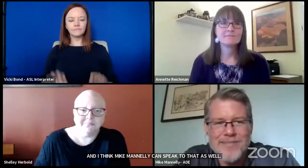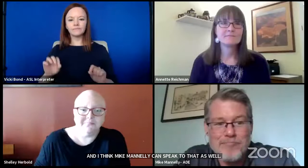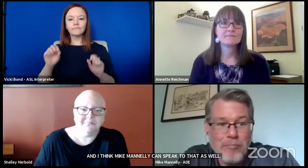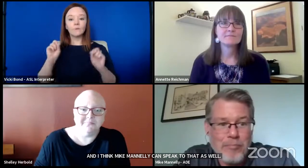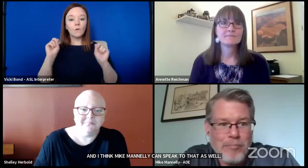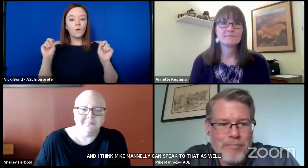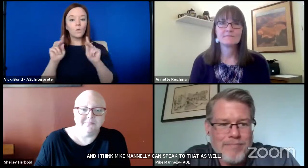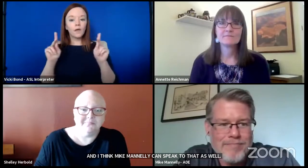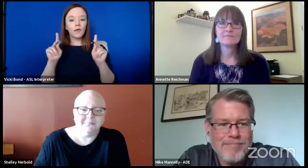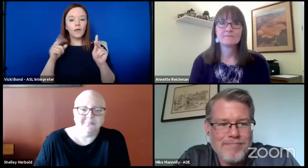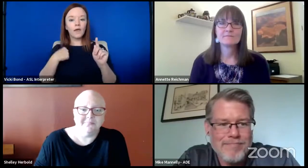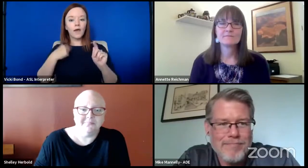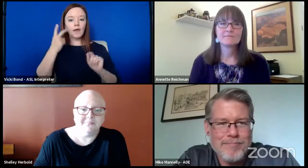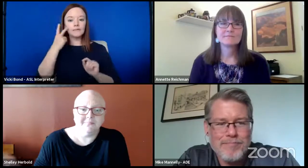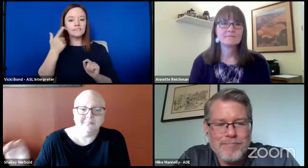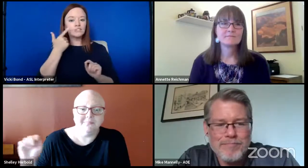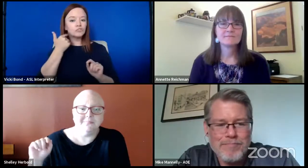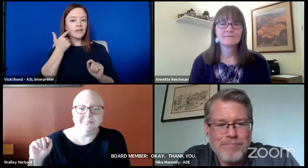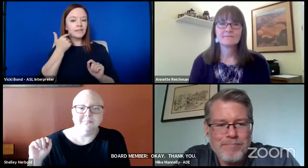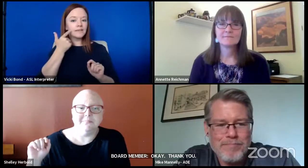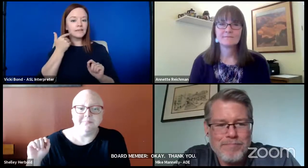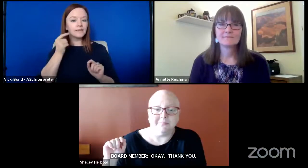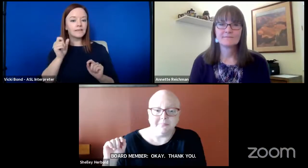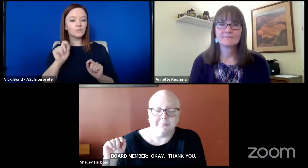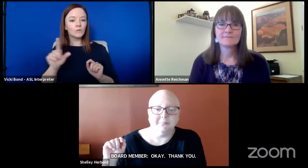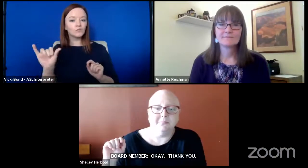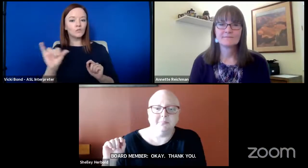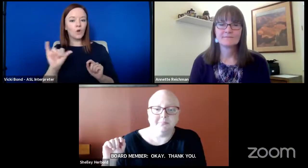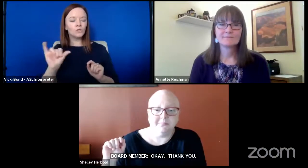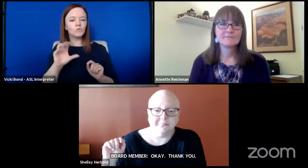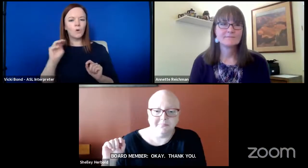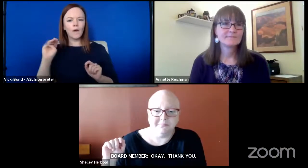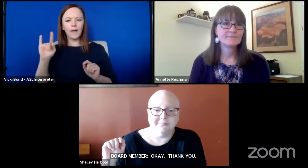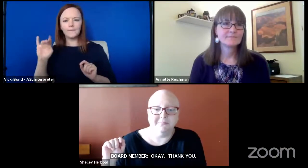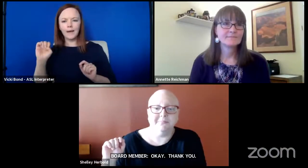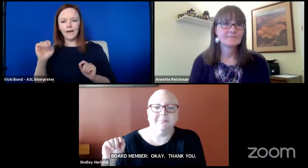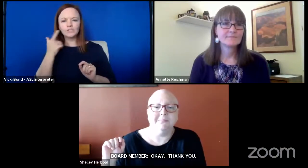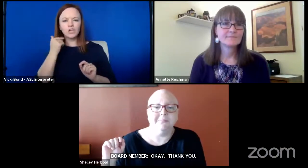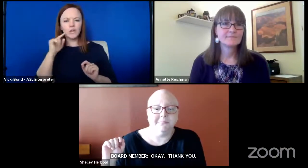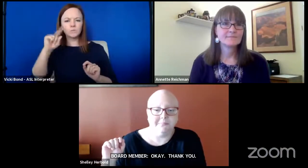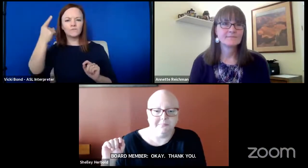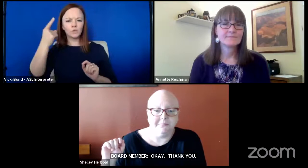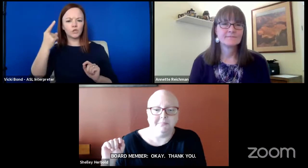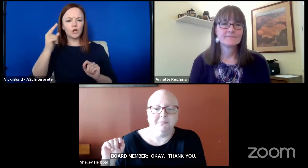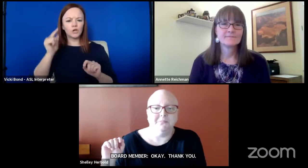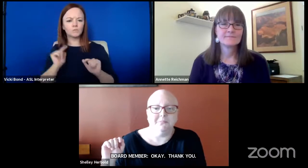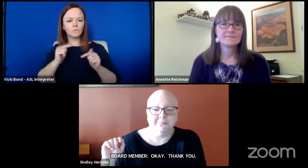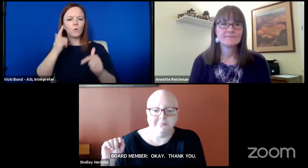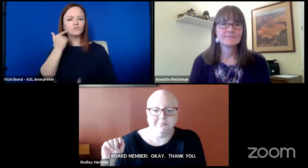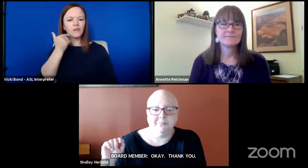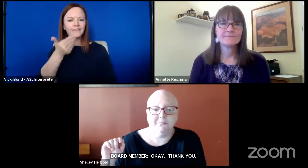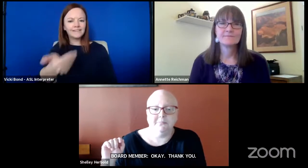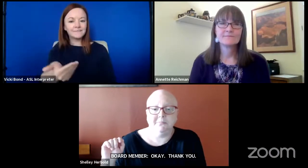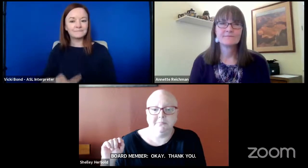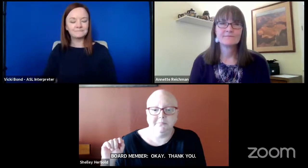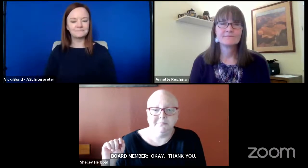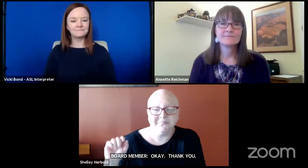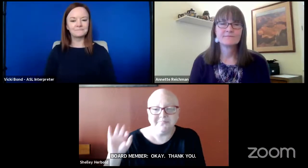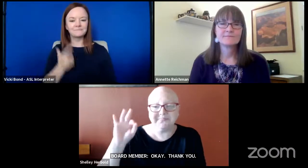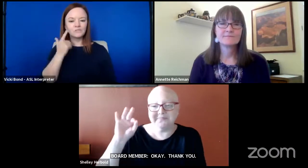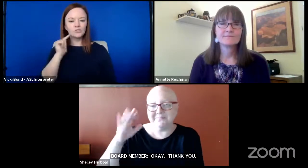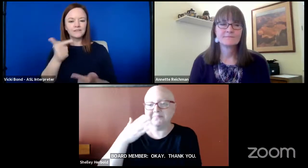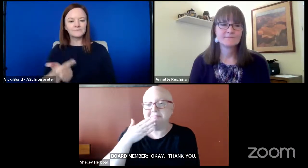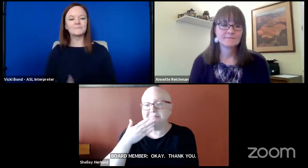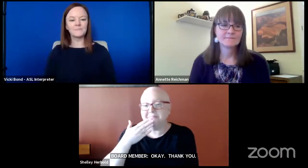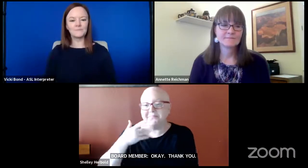Okay, I see Shelley has a question, also Mike. I think Shelley was first, so I'm going to go with Shelley. Shelley, you have the